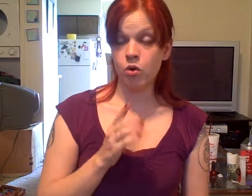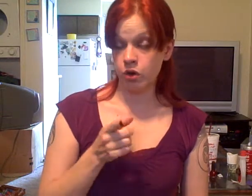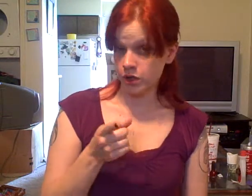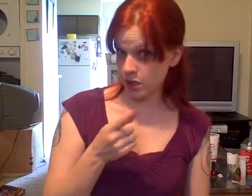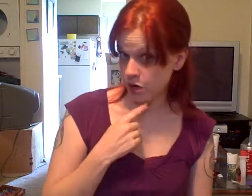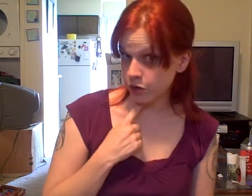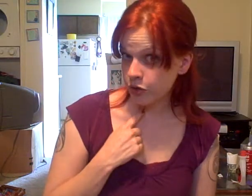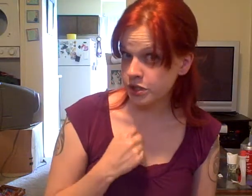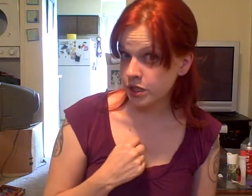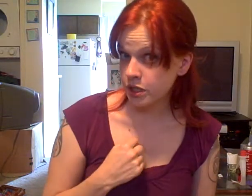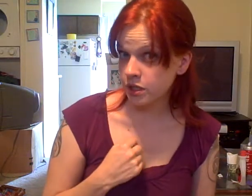you can say, are you thirsty?